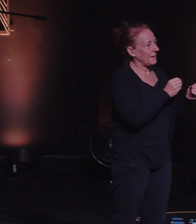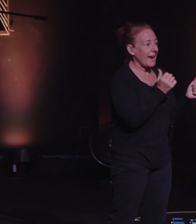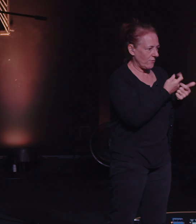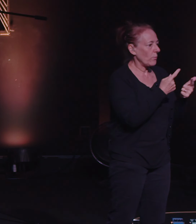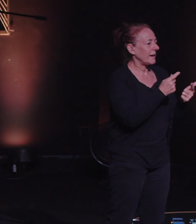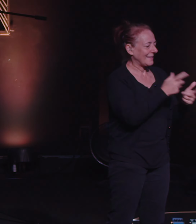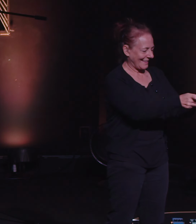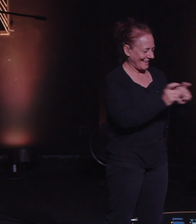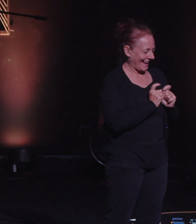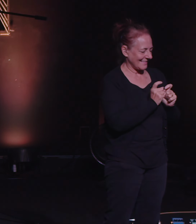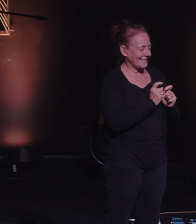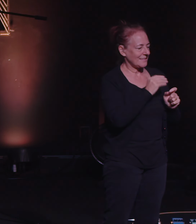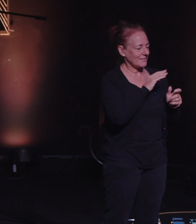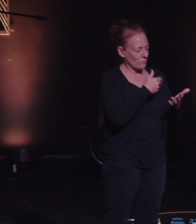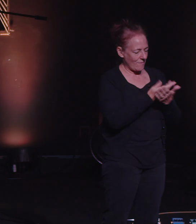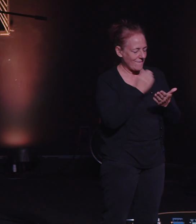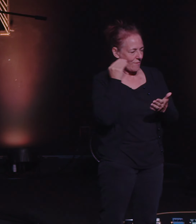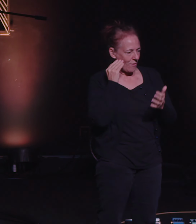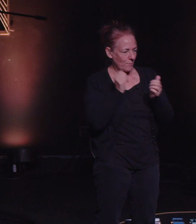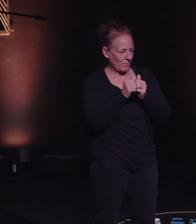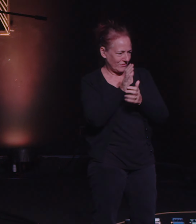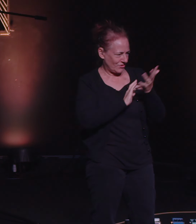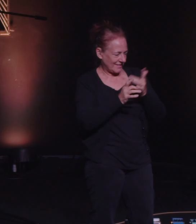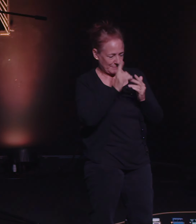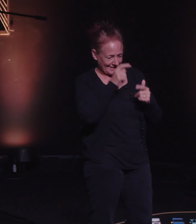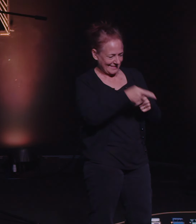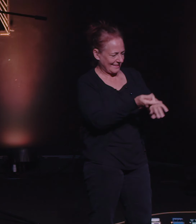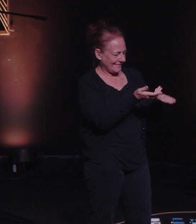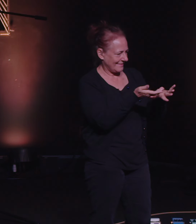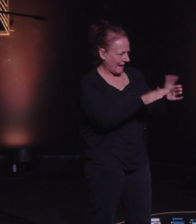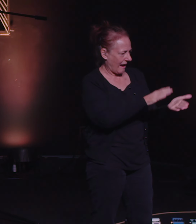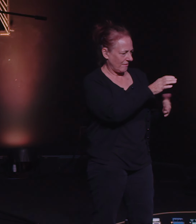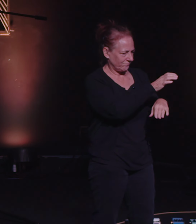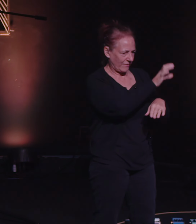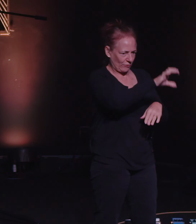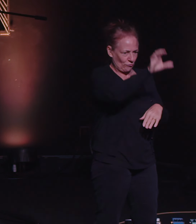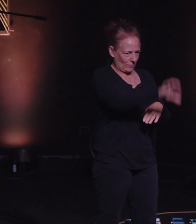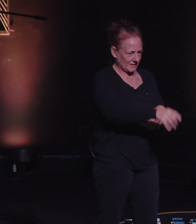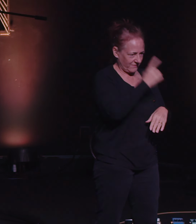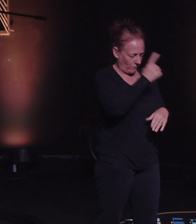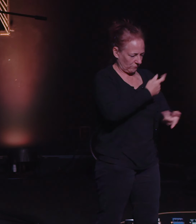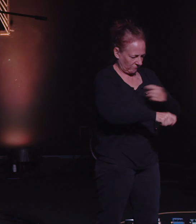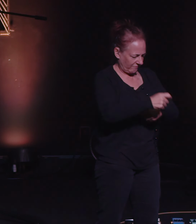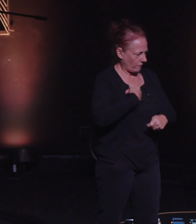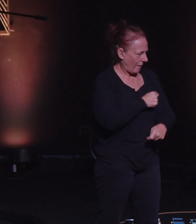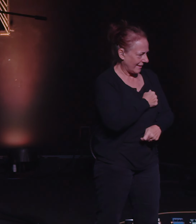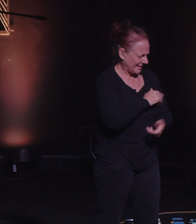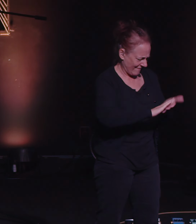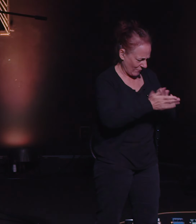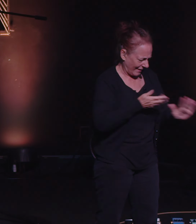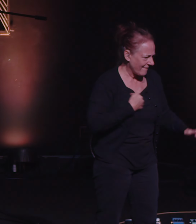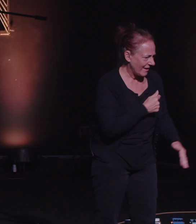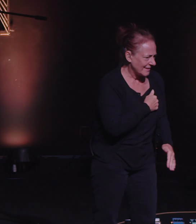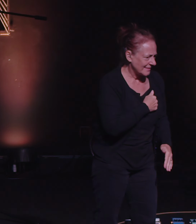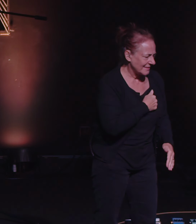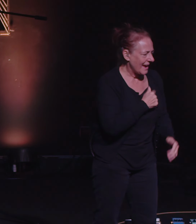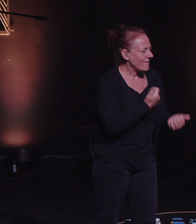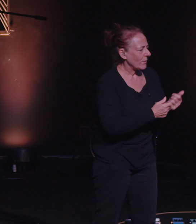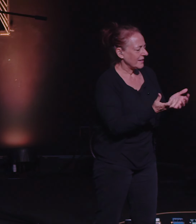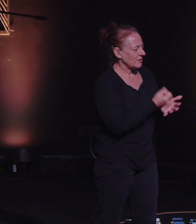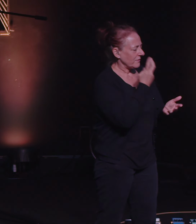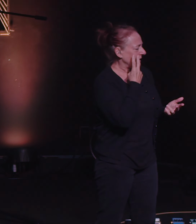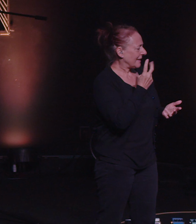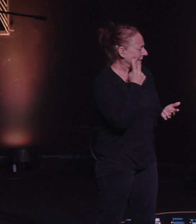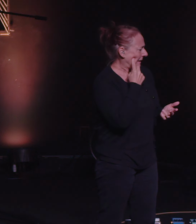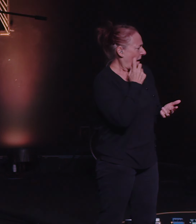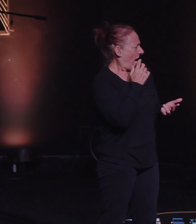everybody gets a homecoming with Jesus because of what he did on the cross. And everyone deserves to hear that good news. And